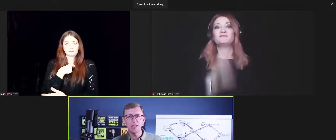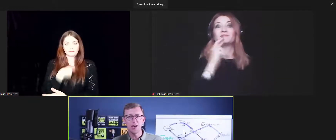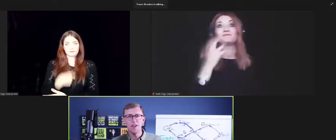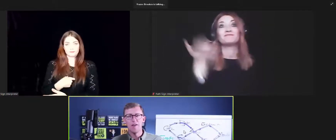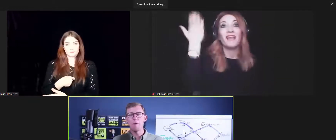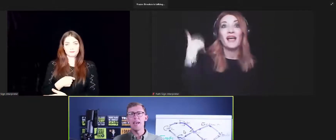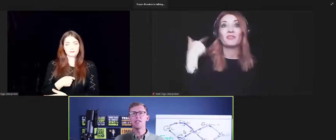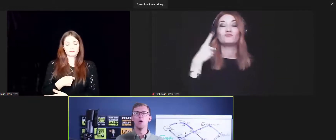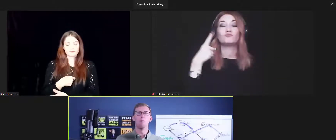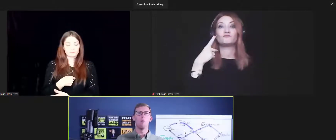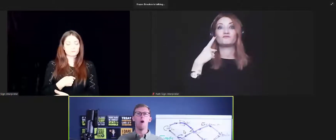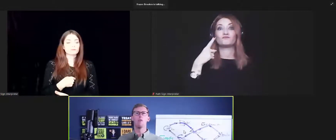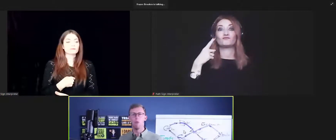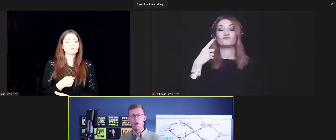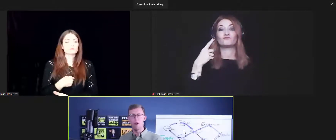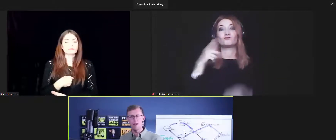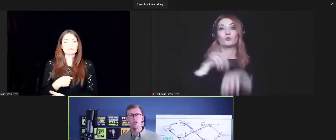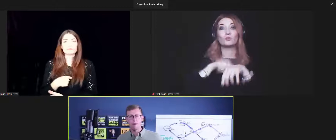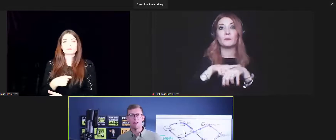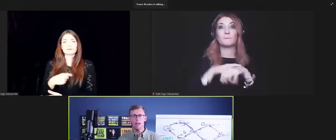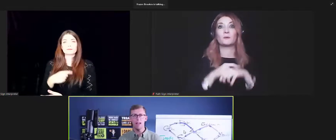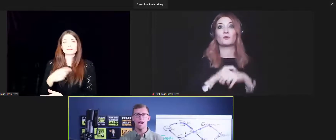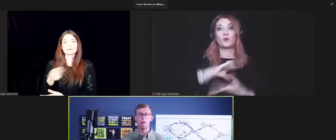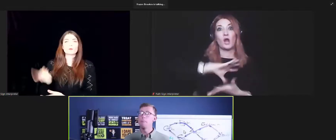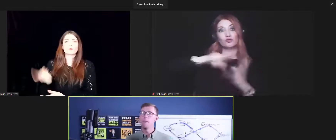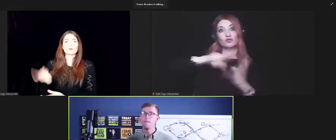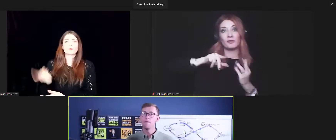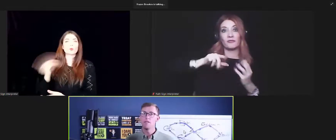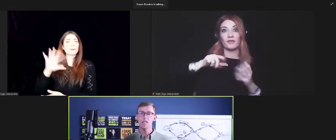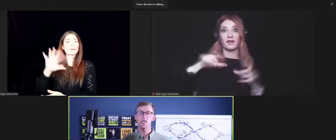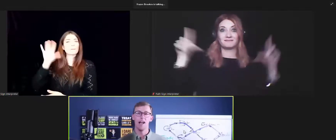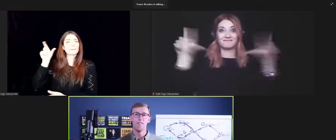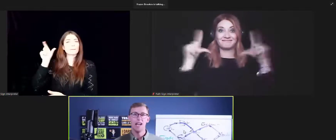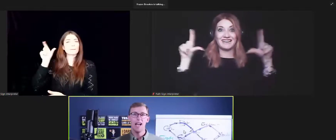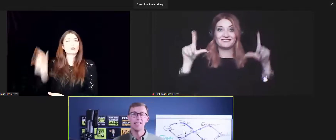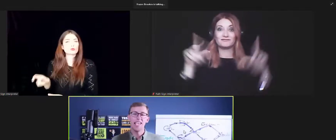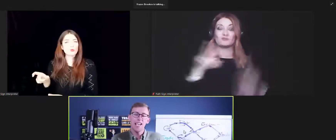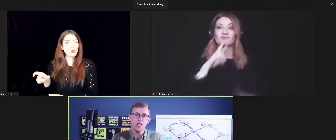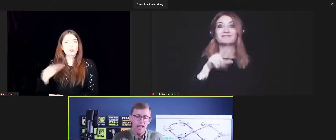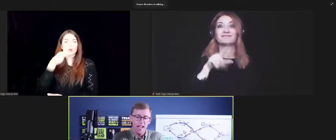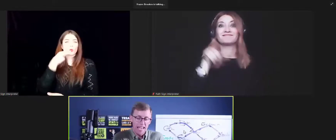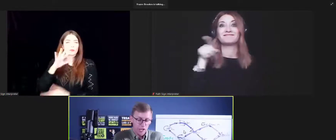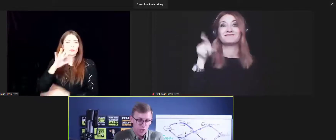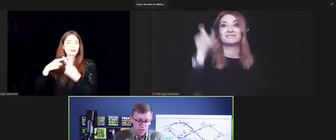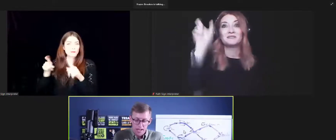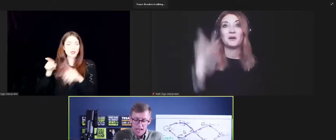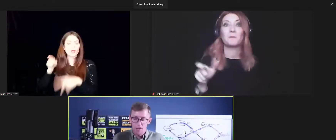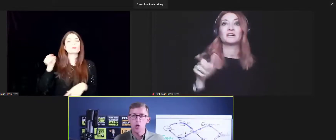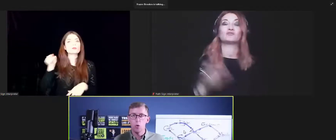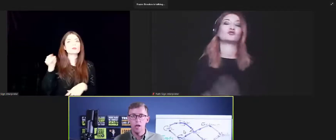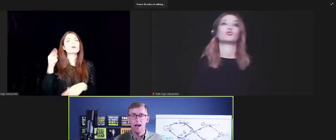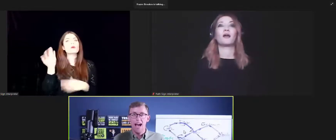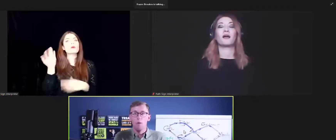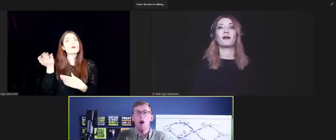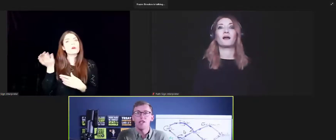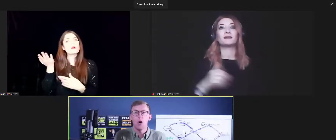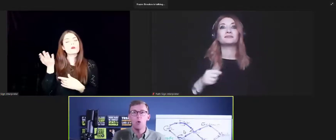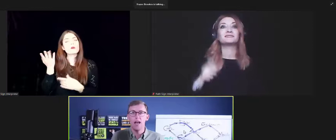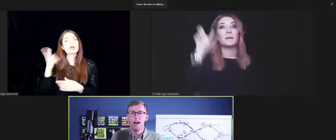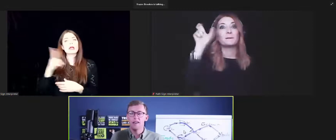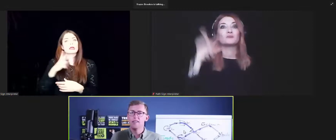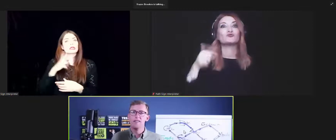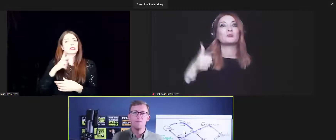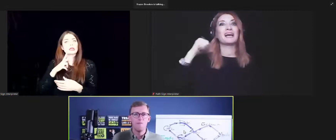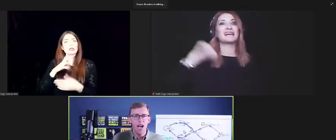reason for being the #1 richest man on the planet now? Tesla. And Tesla is solar. And what is